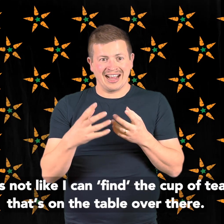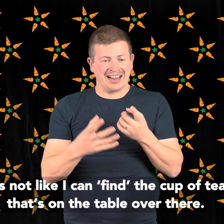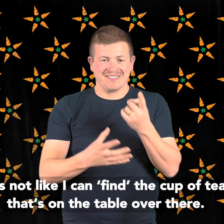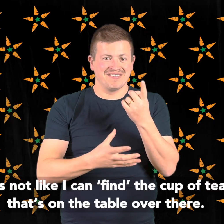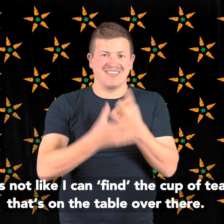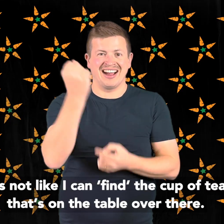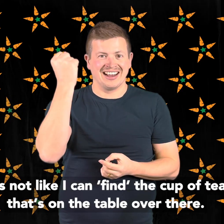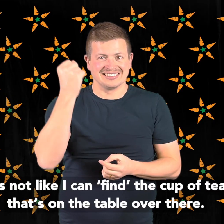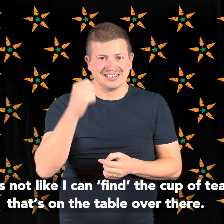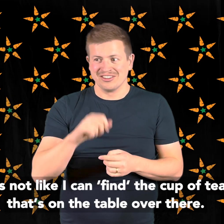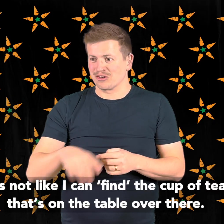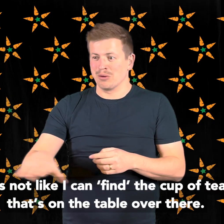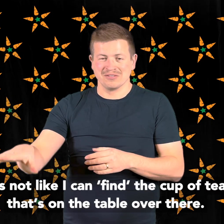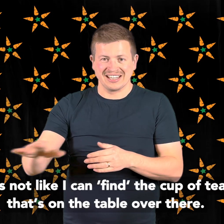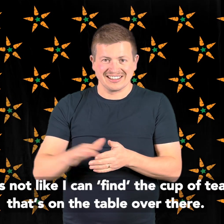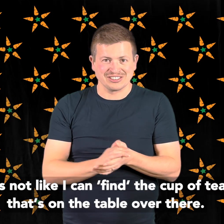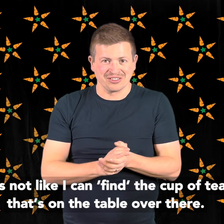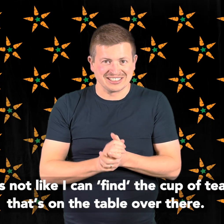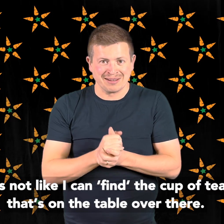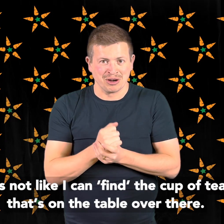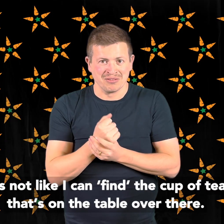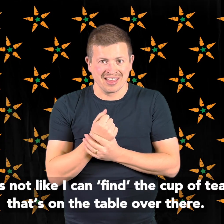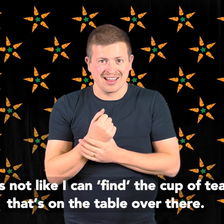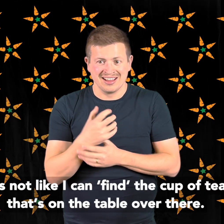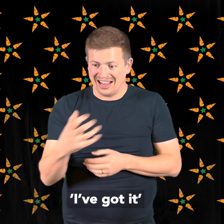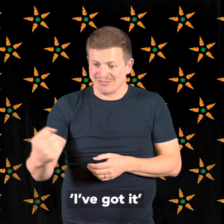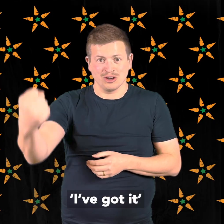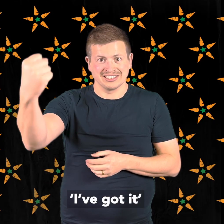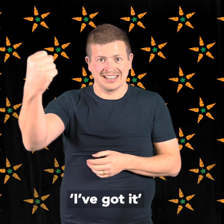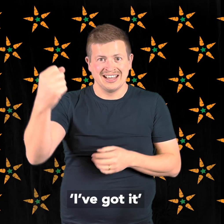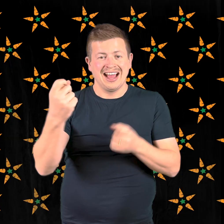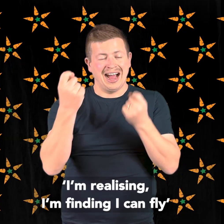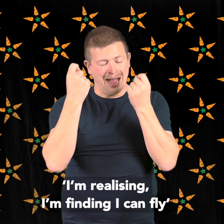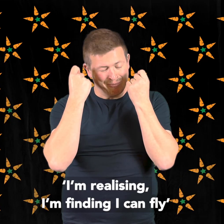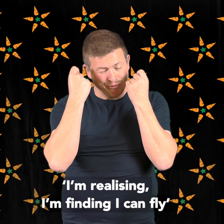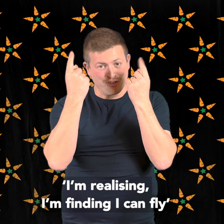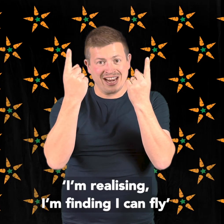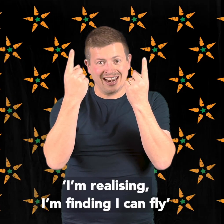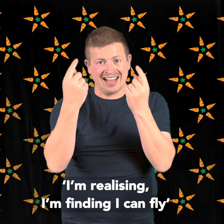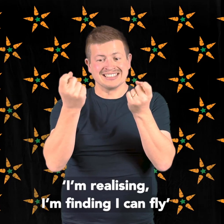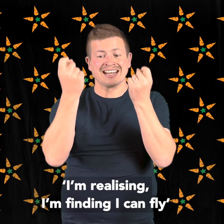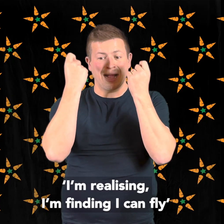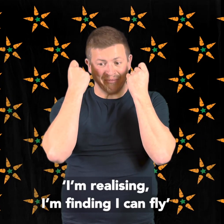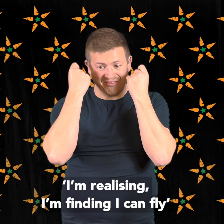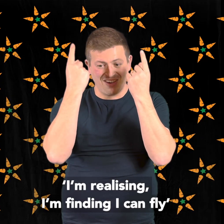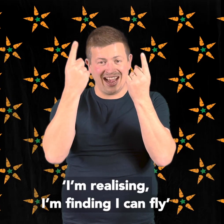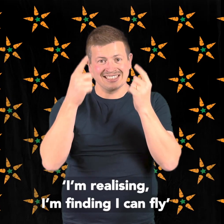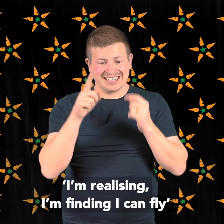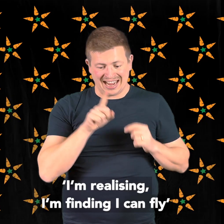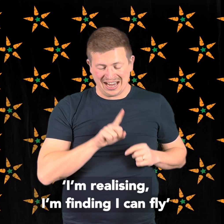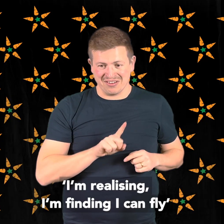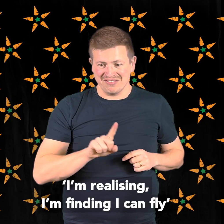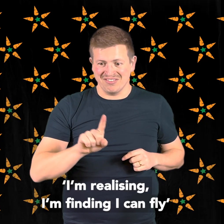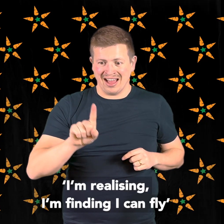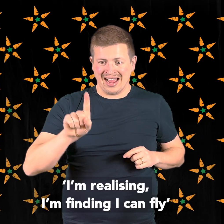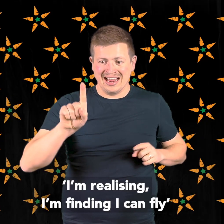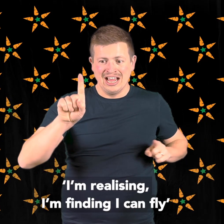can find the cup of tea that's on the table over there. I've got it. I'm realizing, I'm finding I can fly